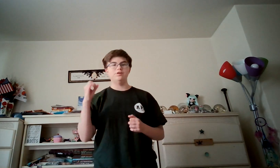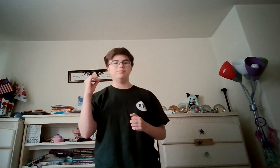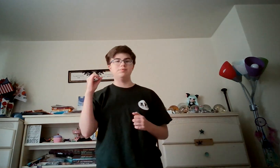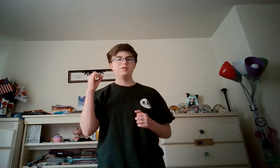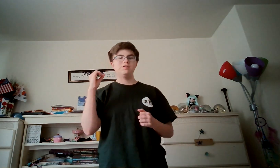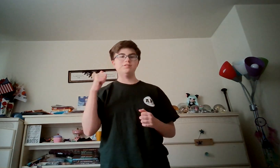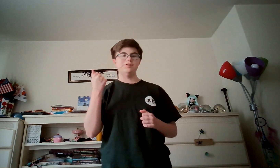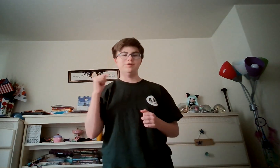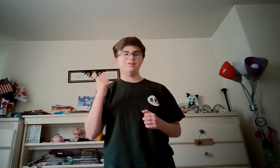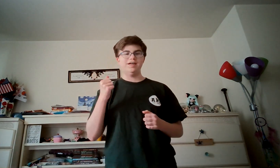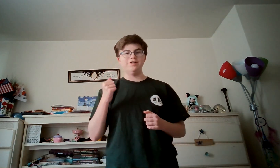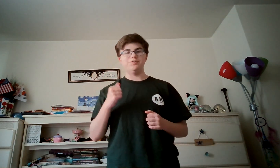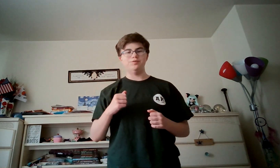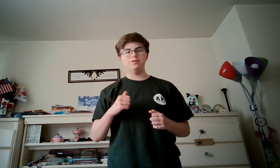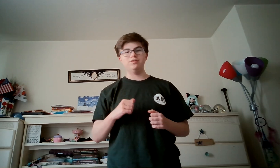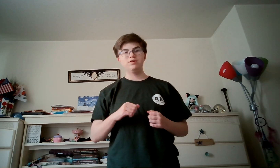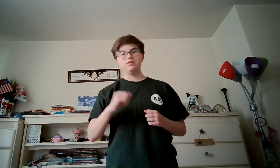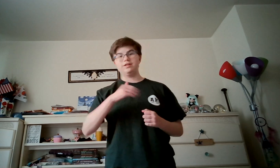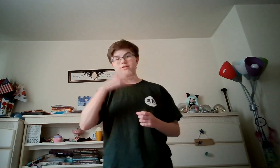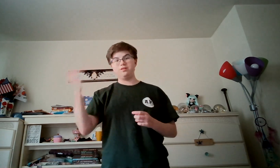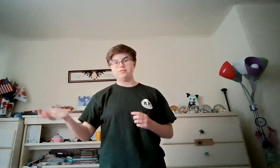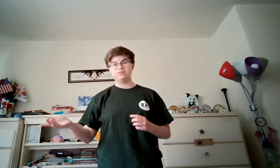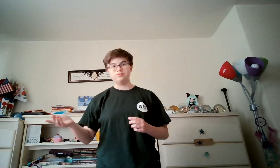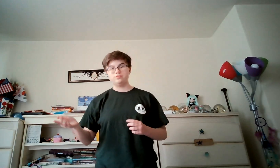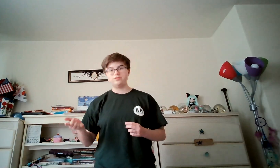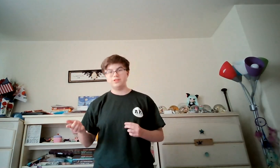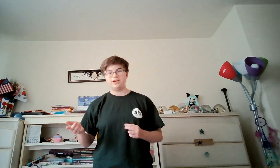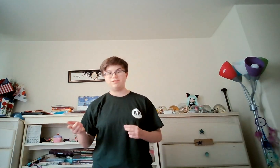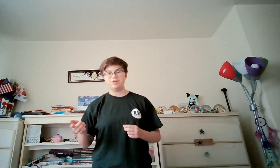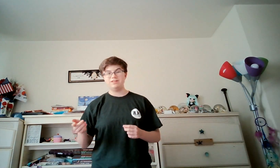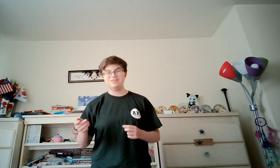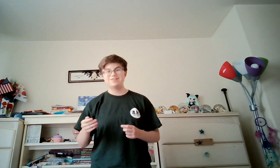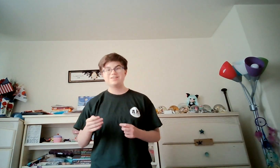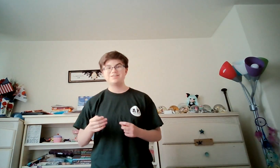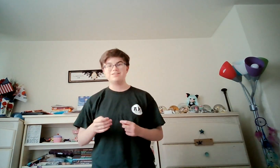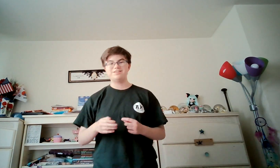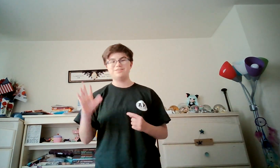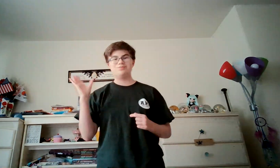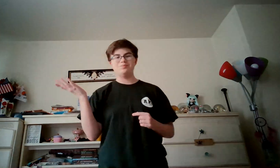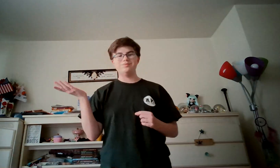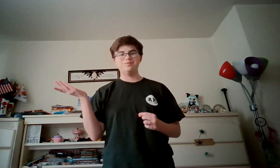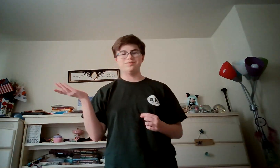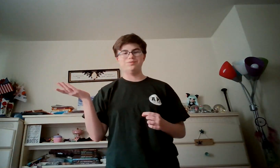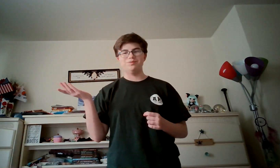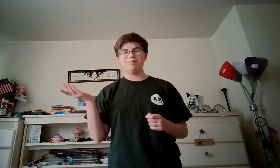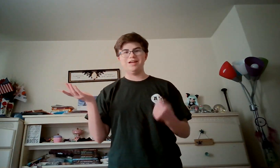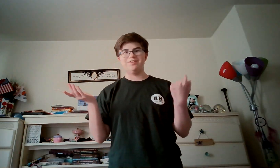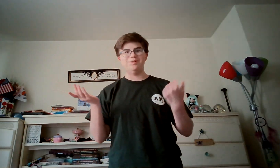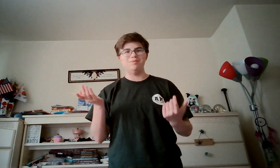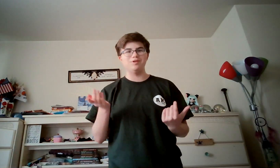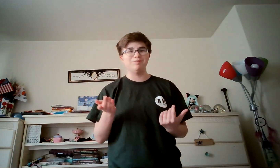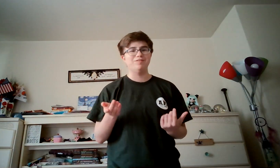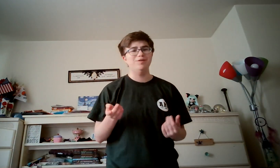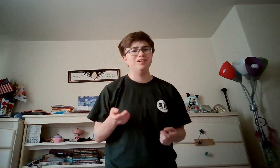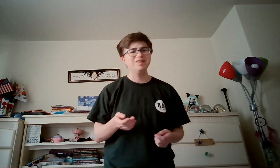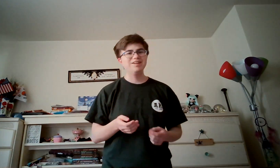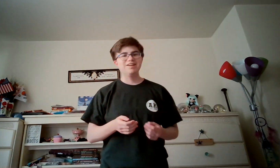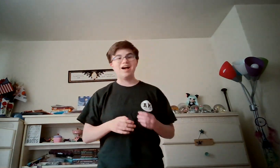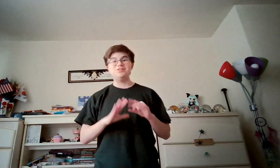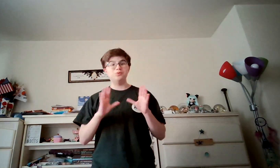from 0 to 10, or like I'll do the alphabet just with my one hand while I'm holding my phone. I don't know why